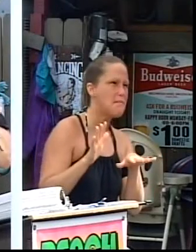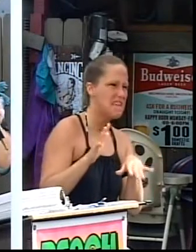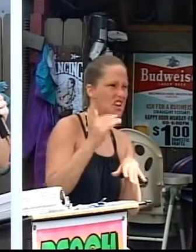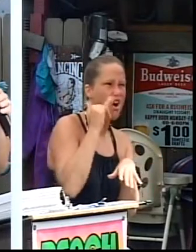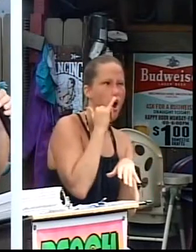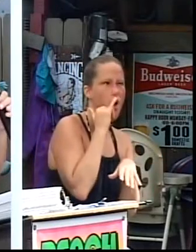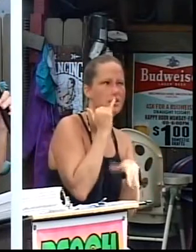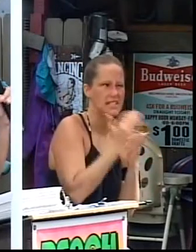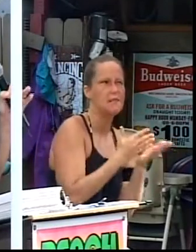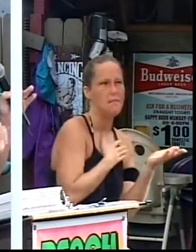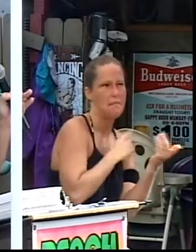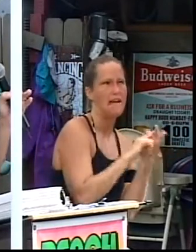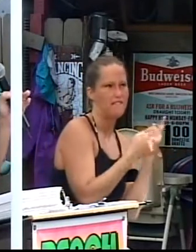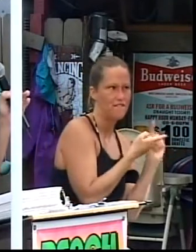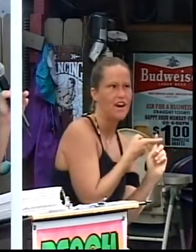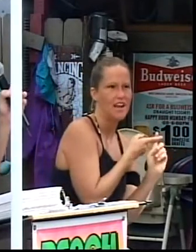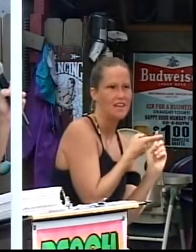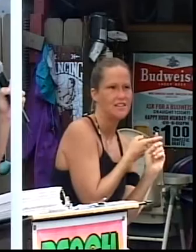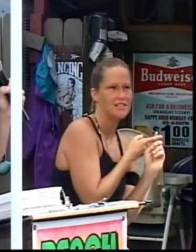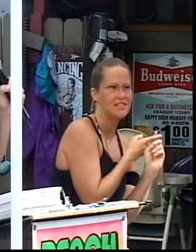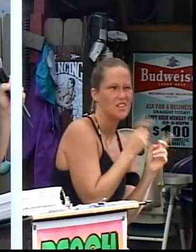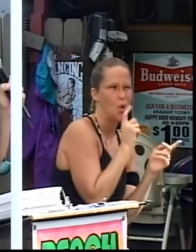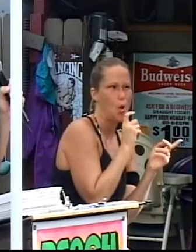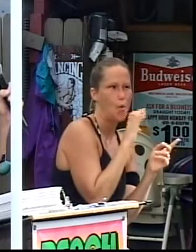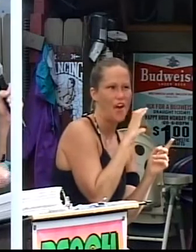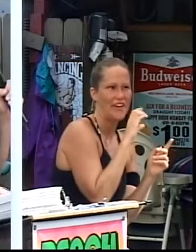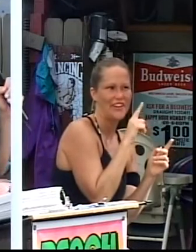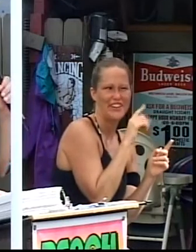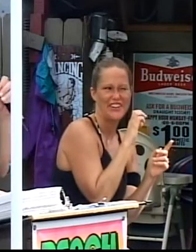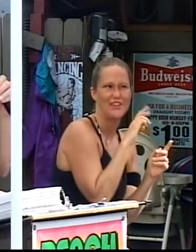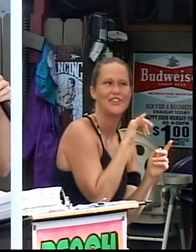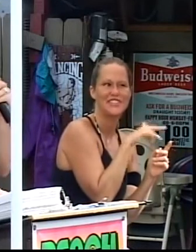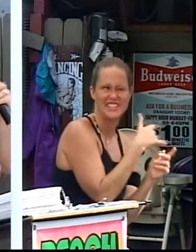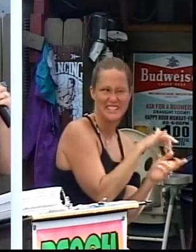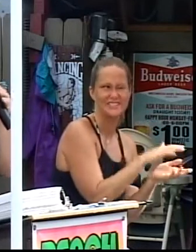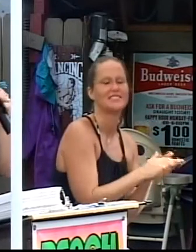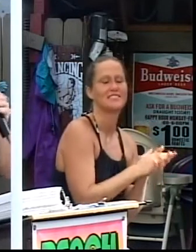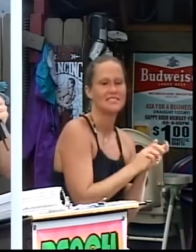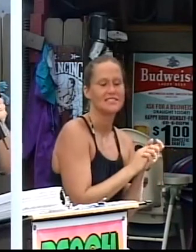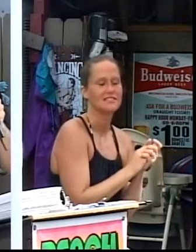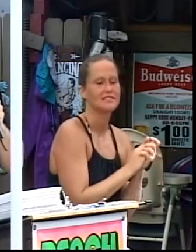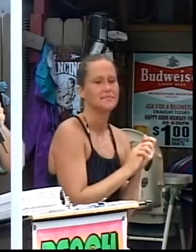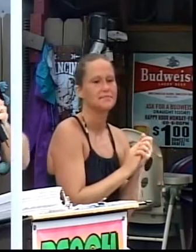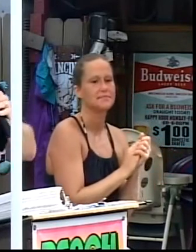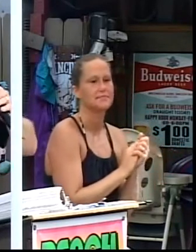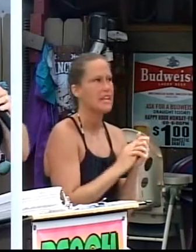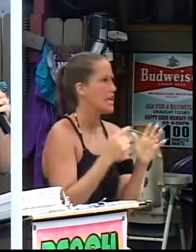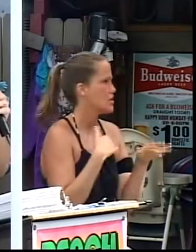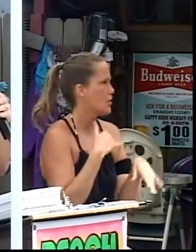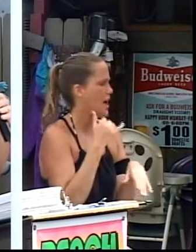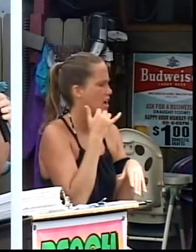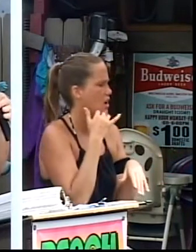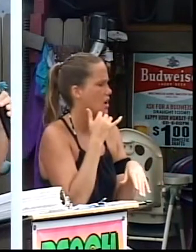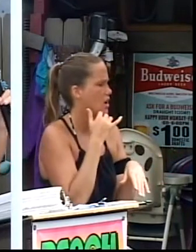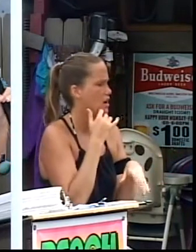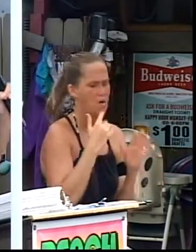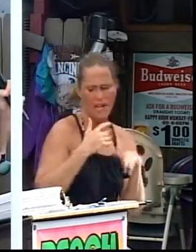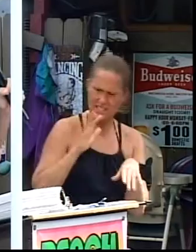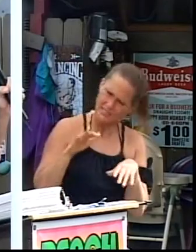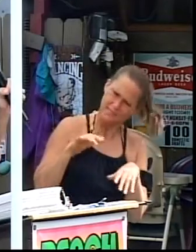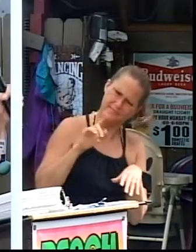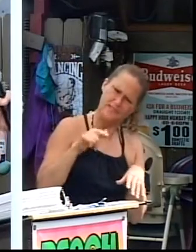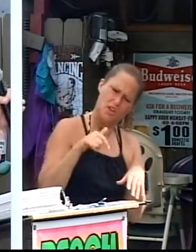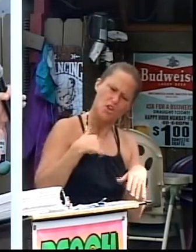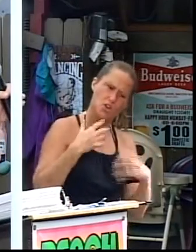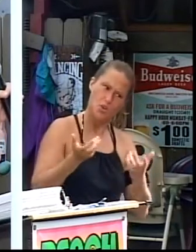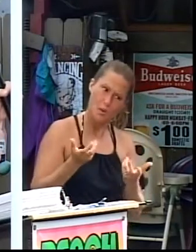to be aware of, because I want to do what's appropriate. I asked the team leader, I said, how do you want me to dress? Do you want me to come in a suit? Do you want me to